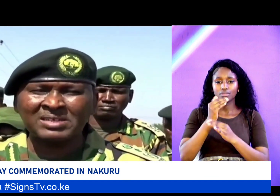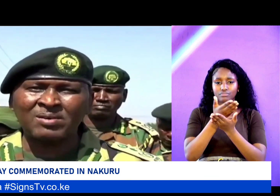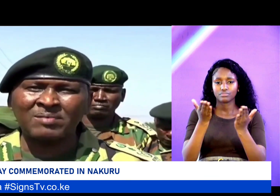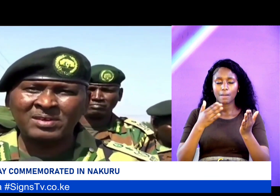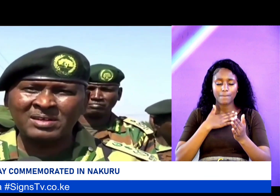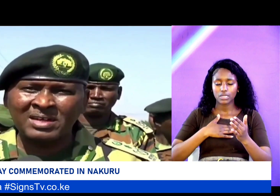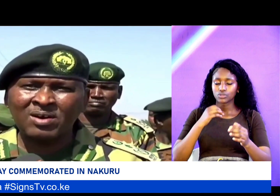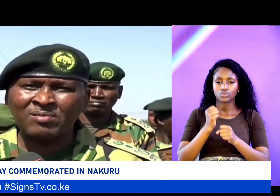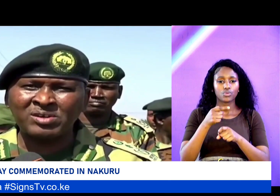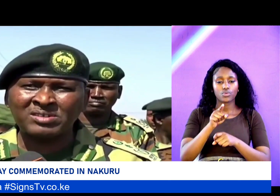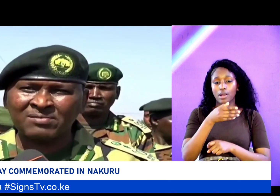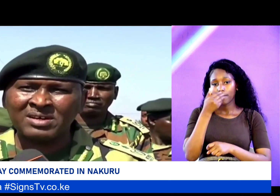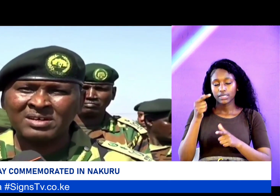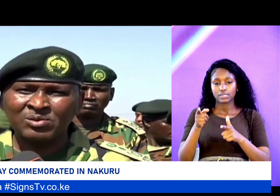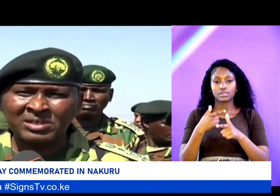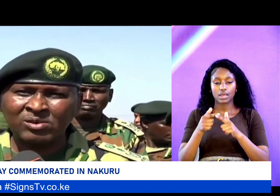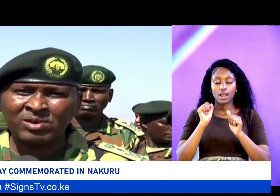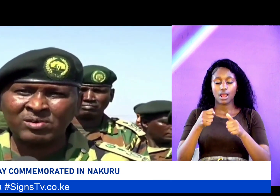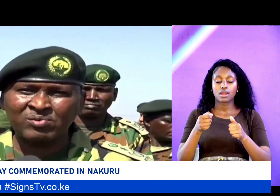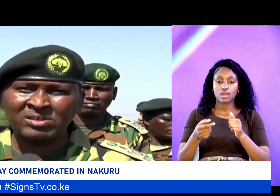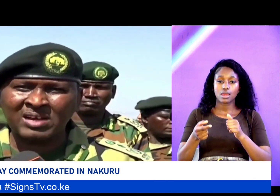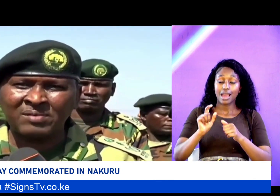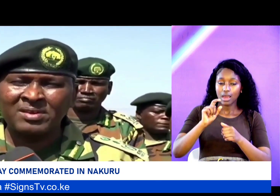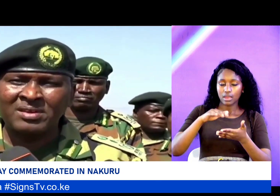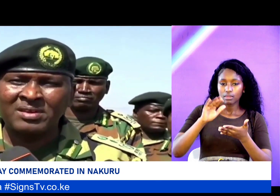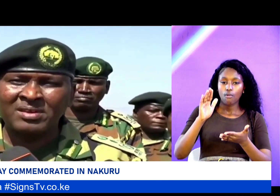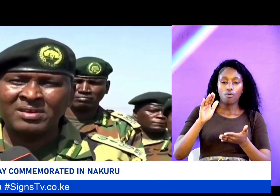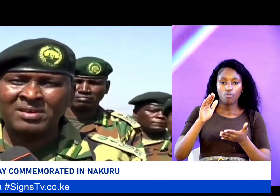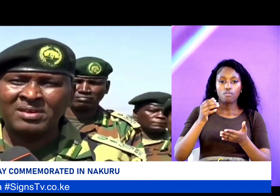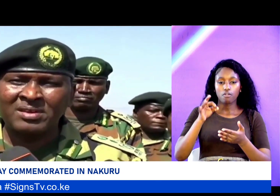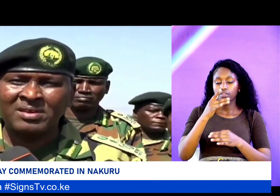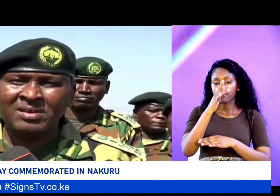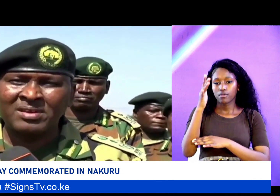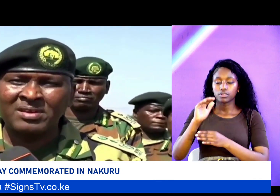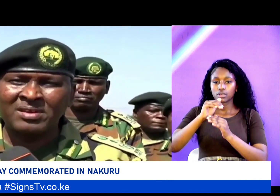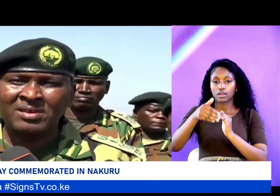the best in planting our forest cover, to increase our forest cover.